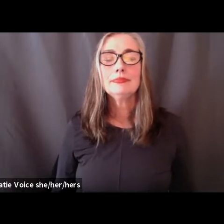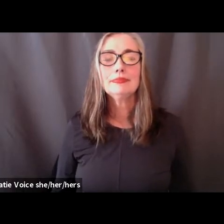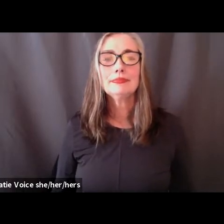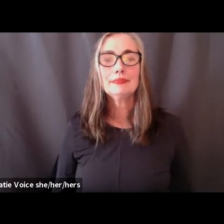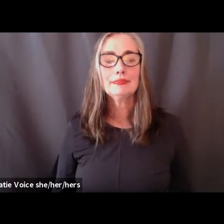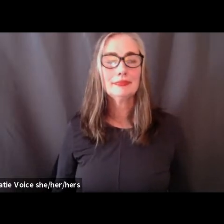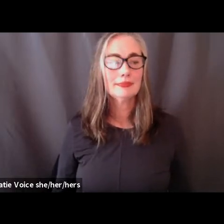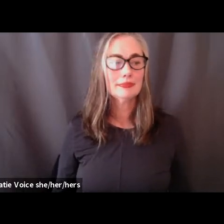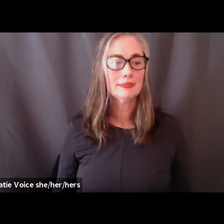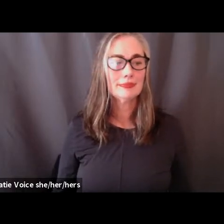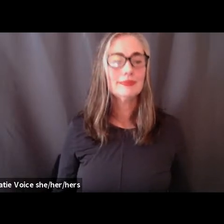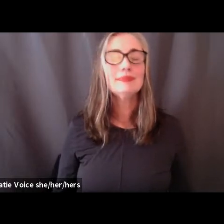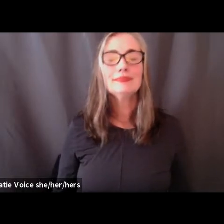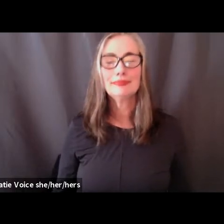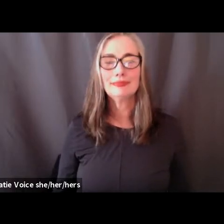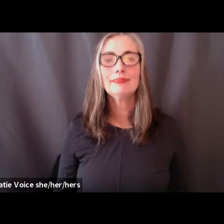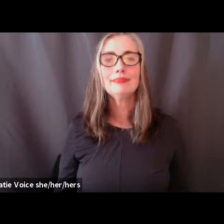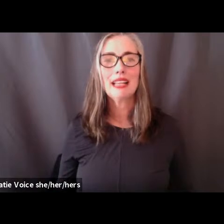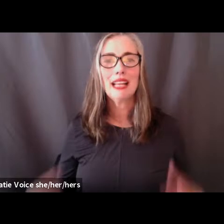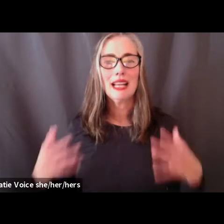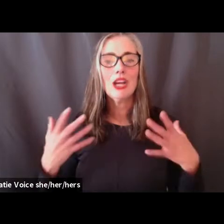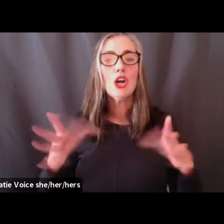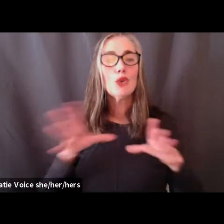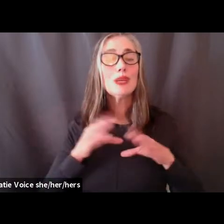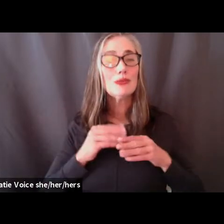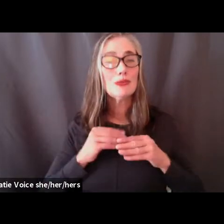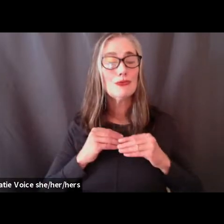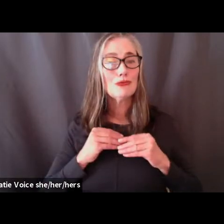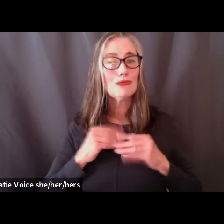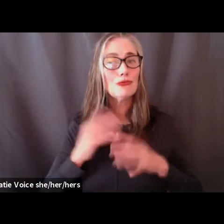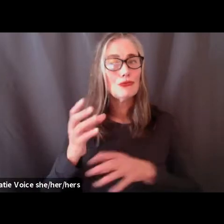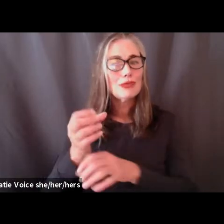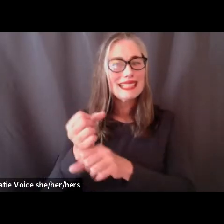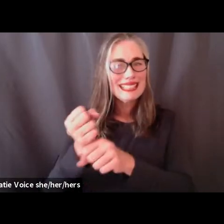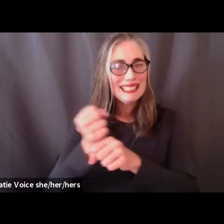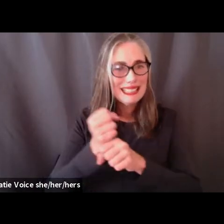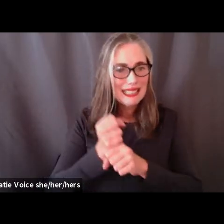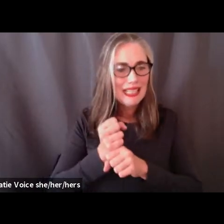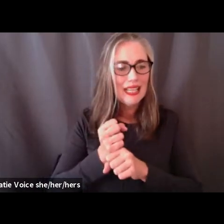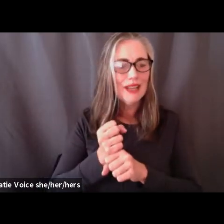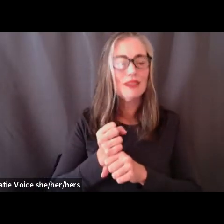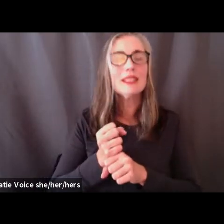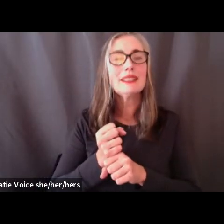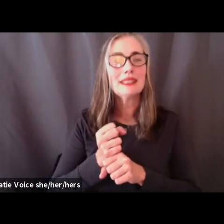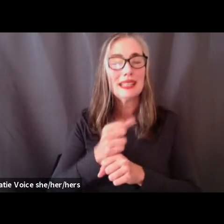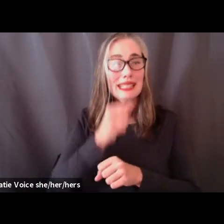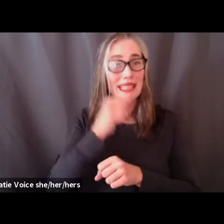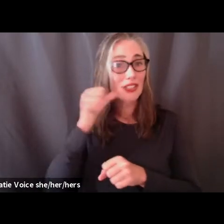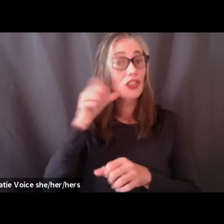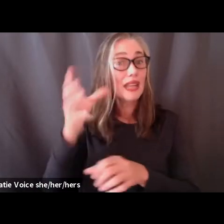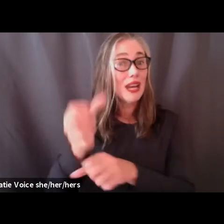received a, oh yes, I'm sorry, we received yesterday